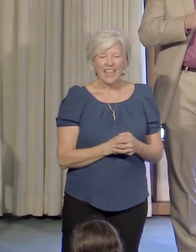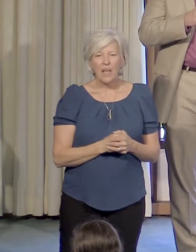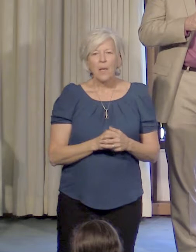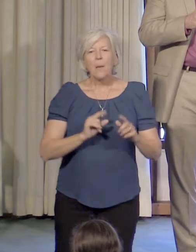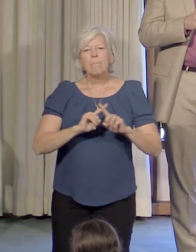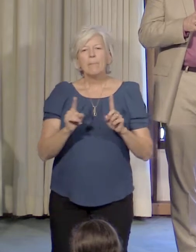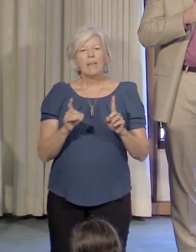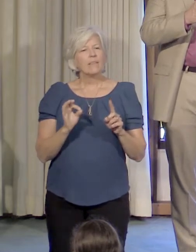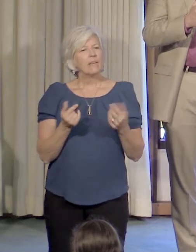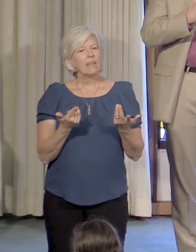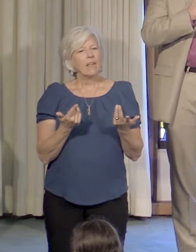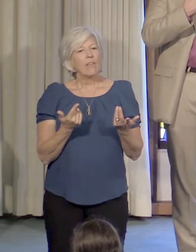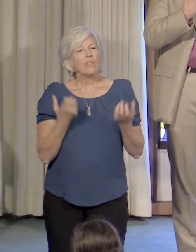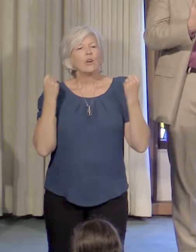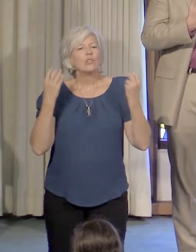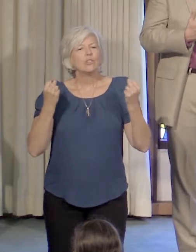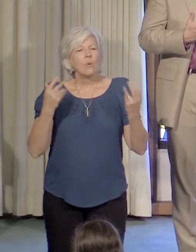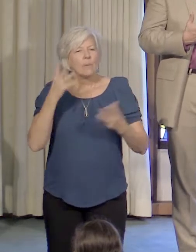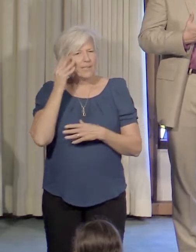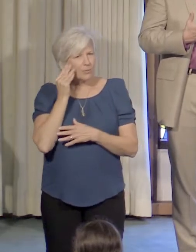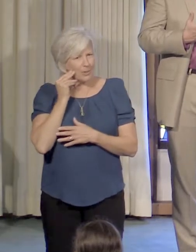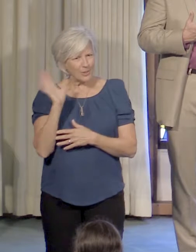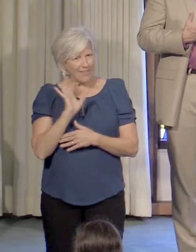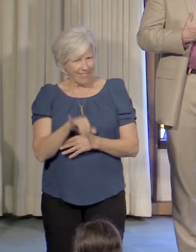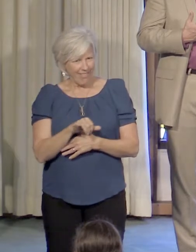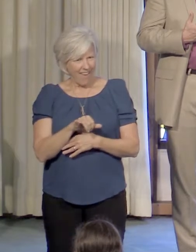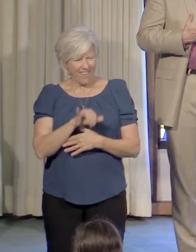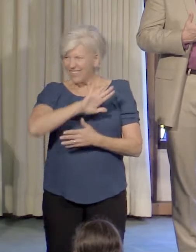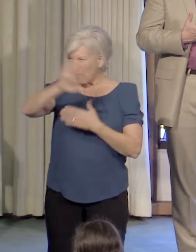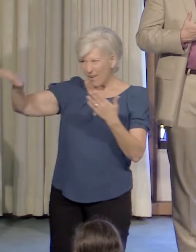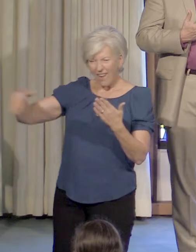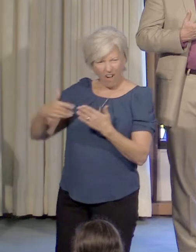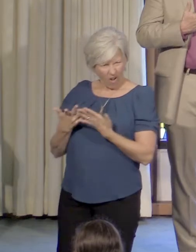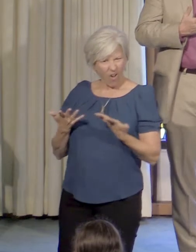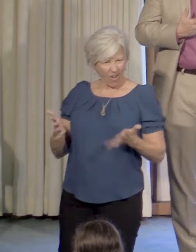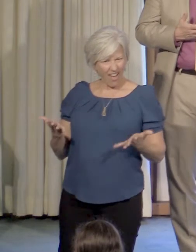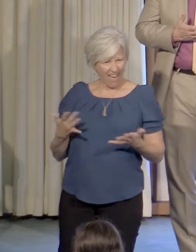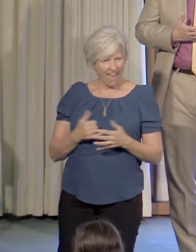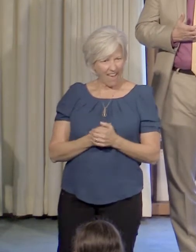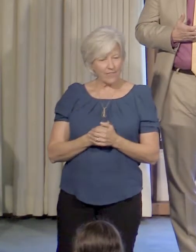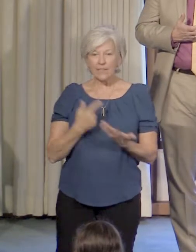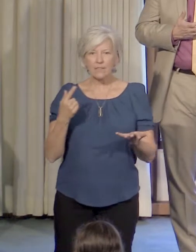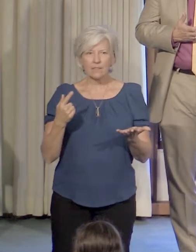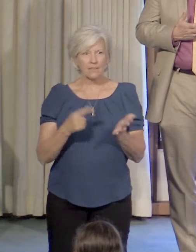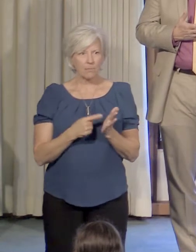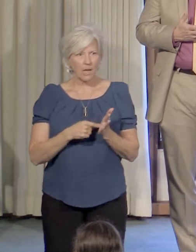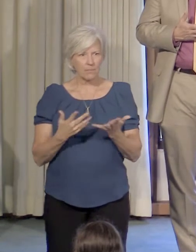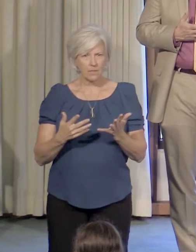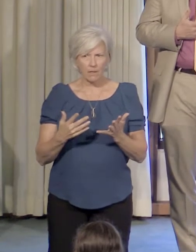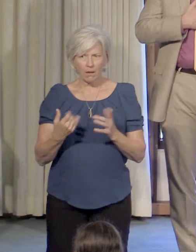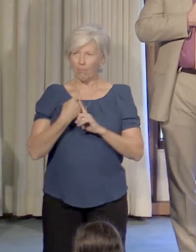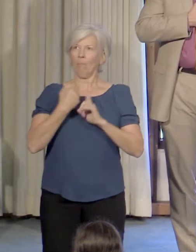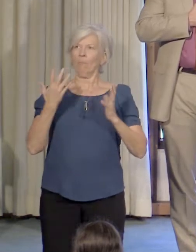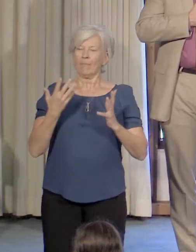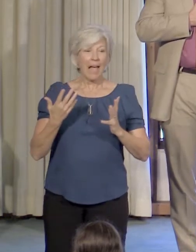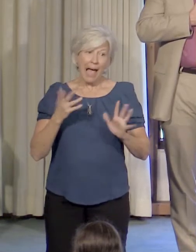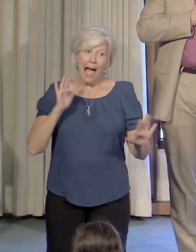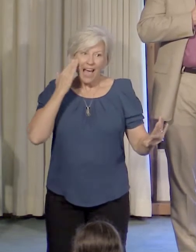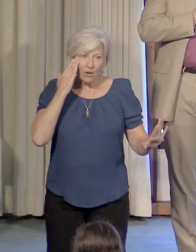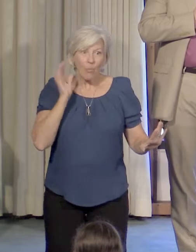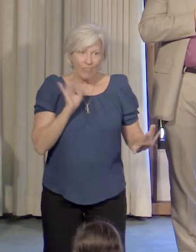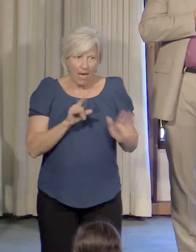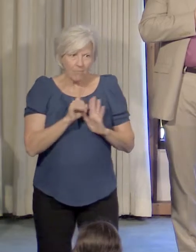But there are so many experiences like that that we all have, and sometimes they take us by surprise. I know that one certainly took me